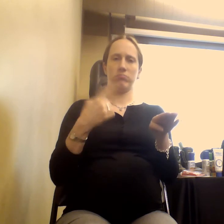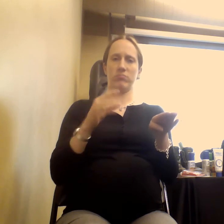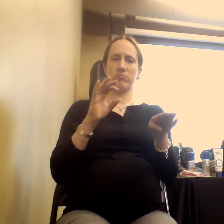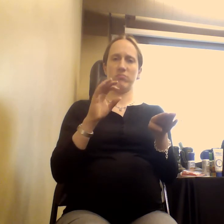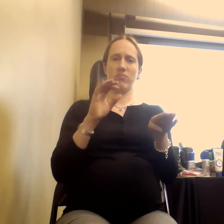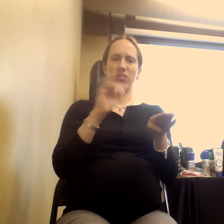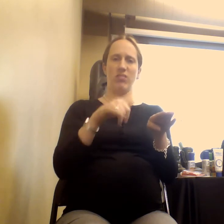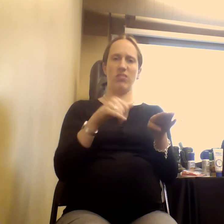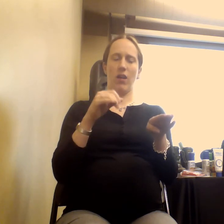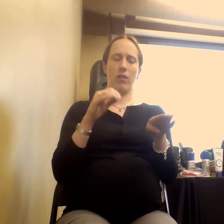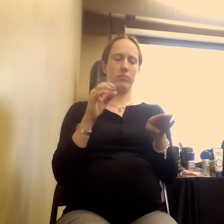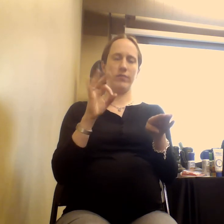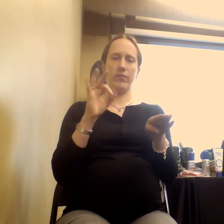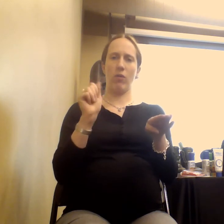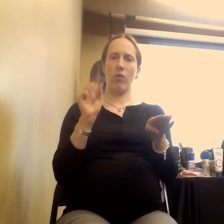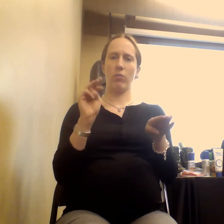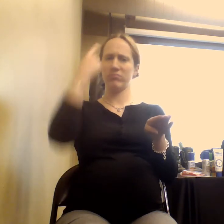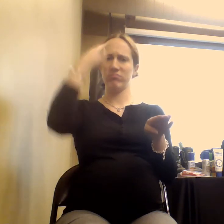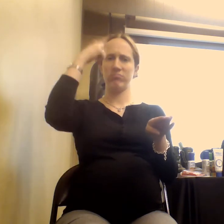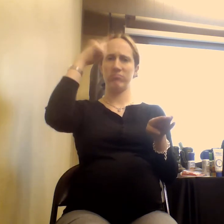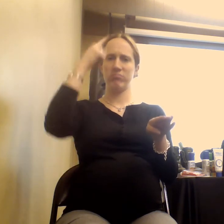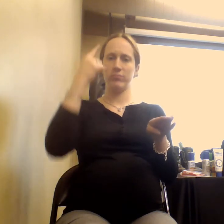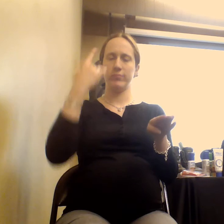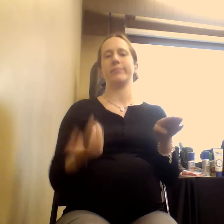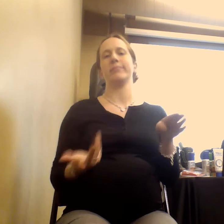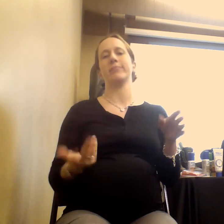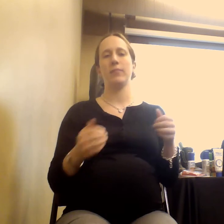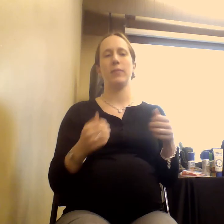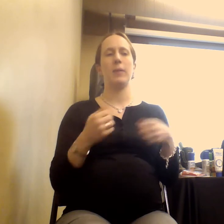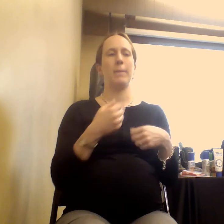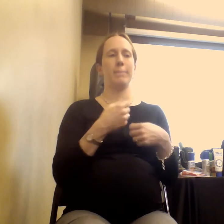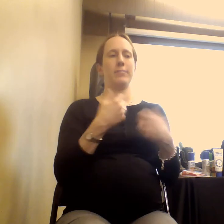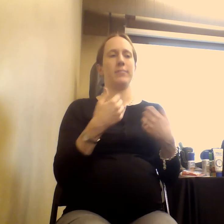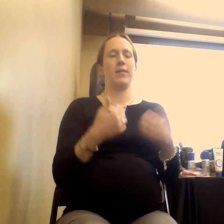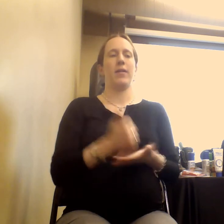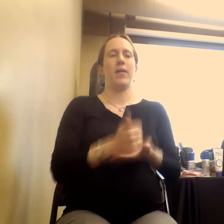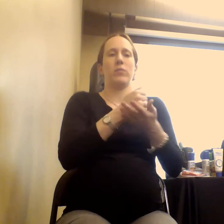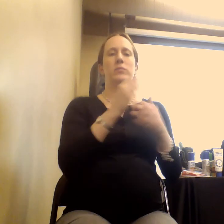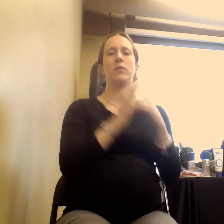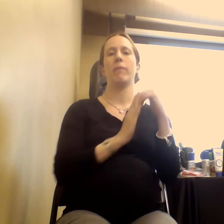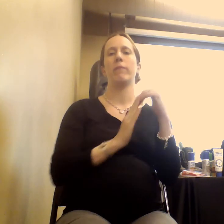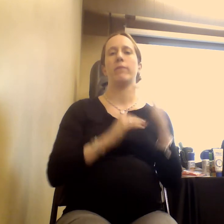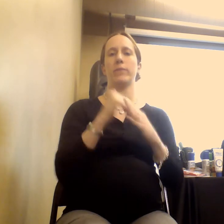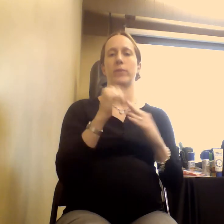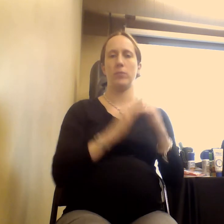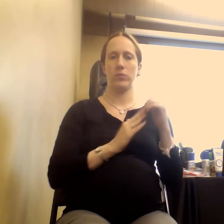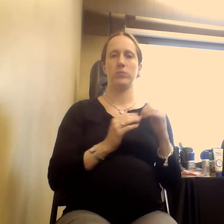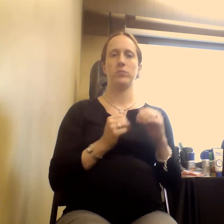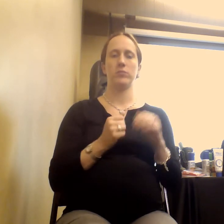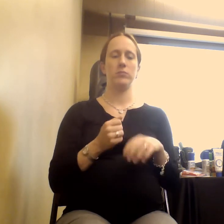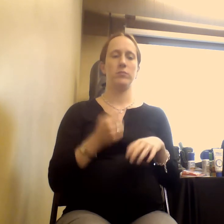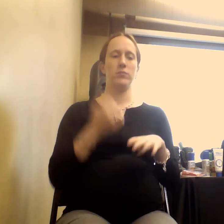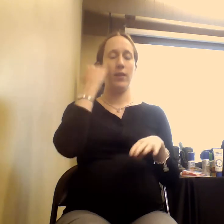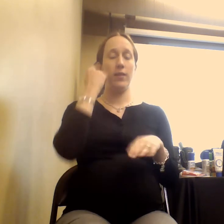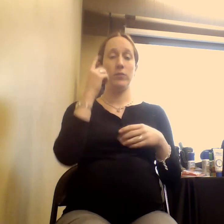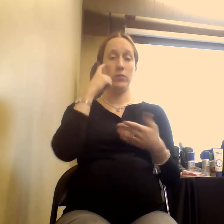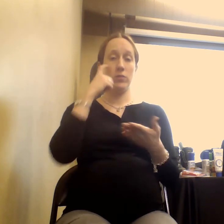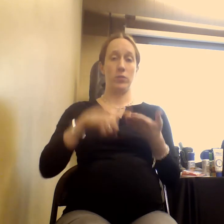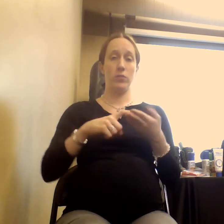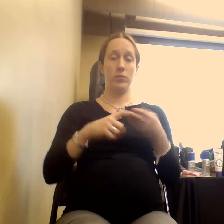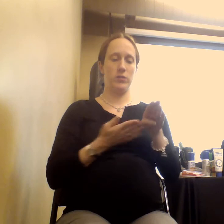what we normally wear. But if you notice the actual stiffness of the sole, torsionally and